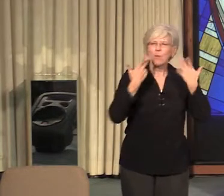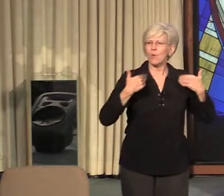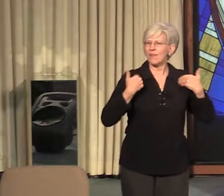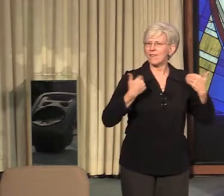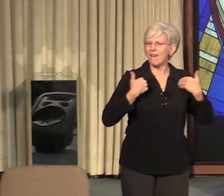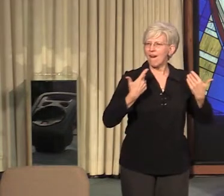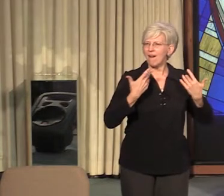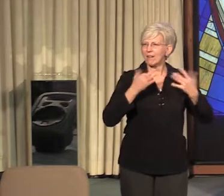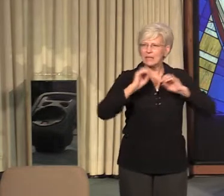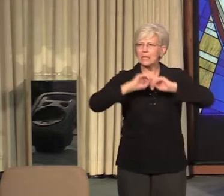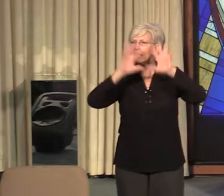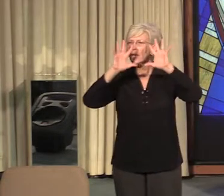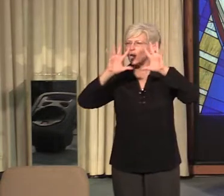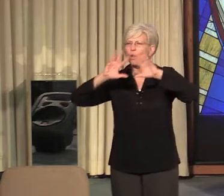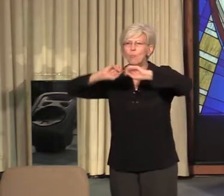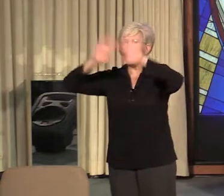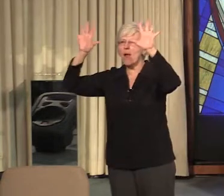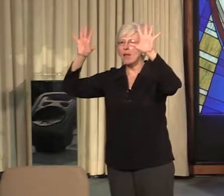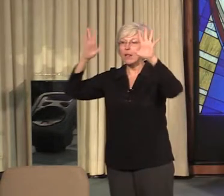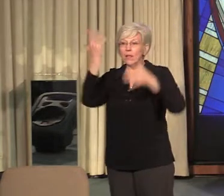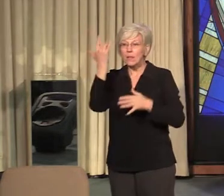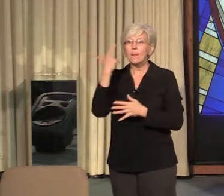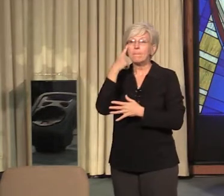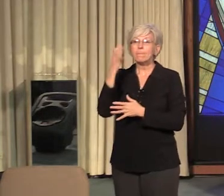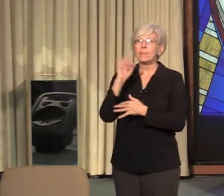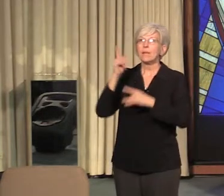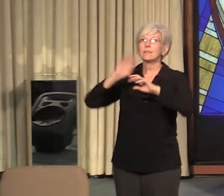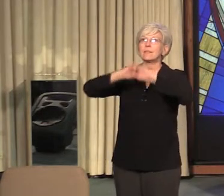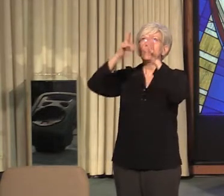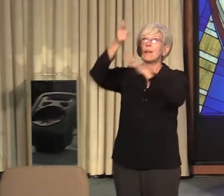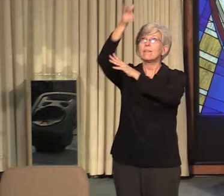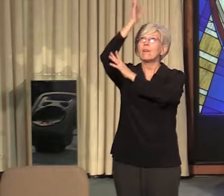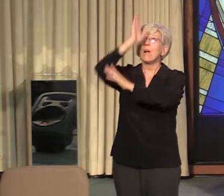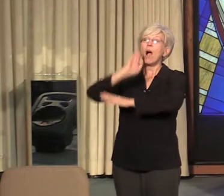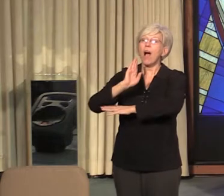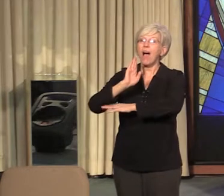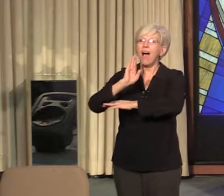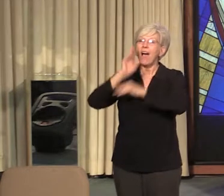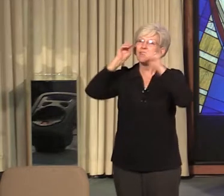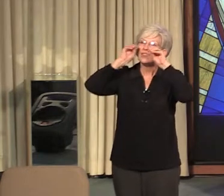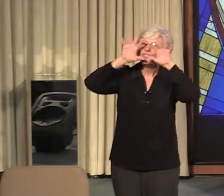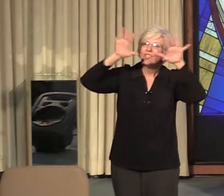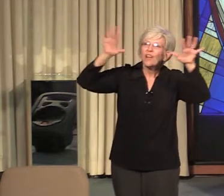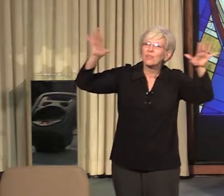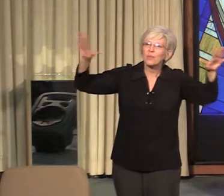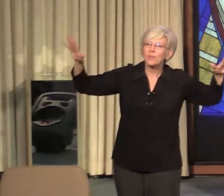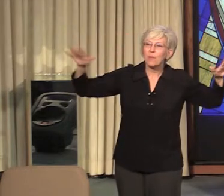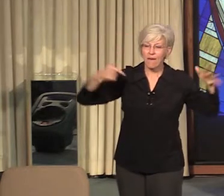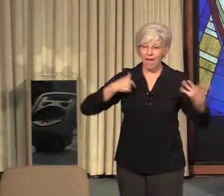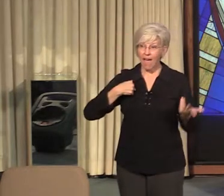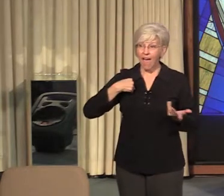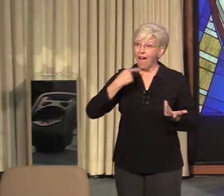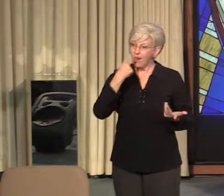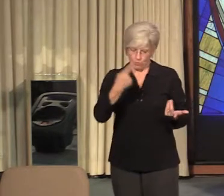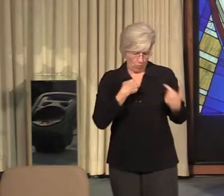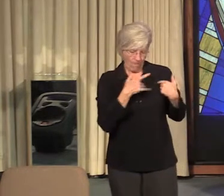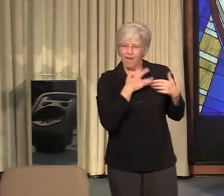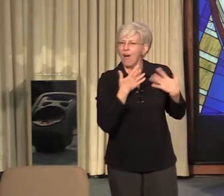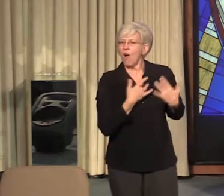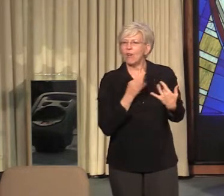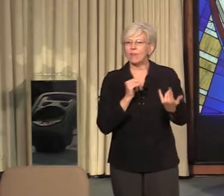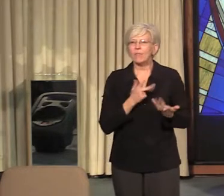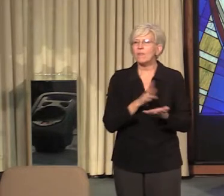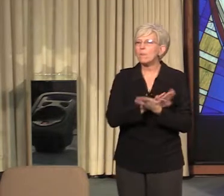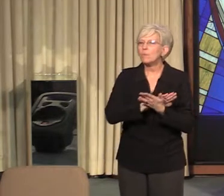eyes, because the light of God shone right through them. I told my heart that the pure love of Jesus